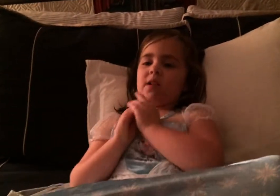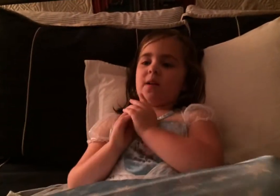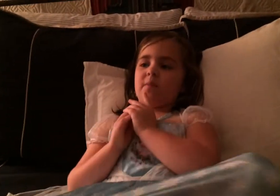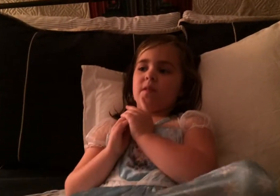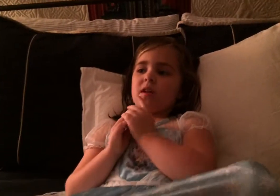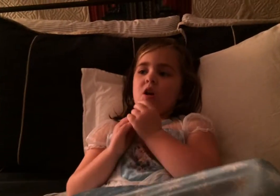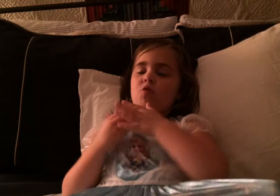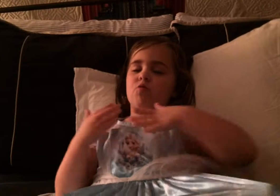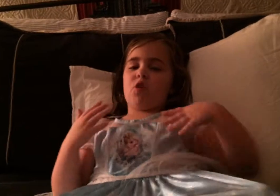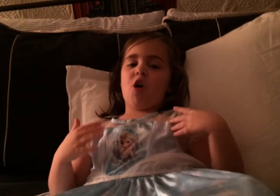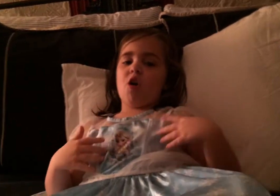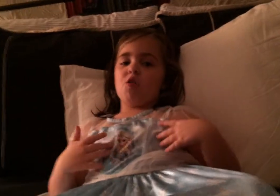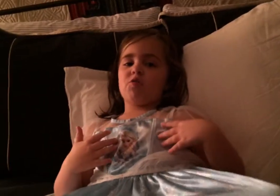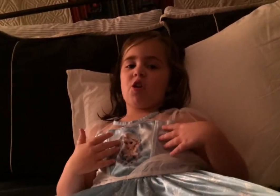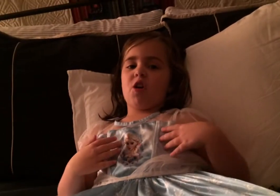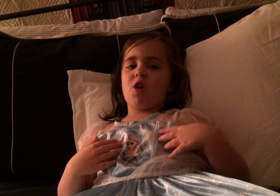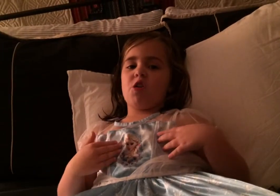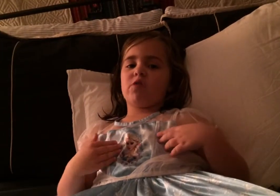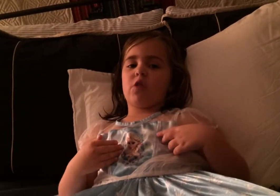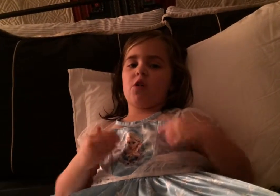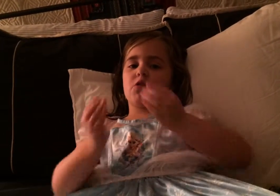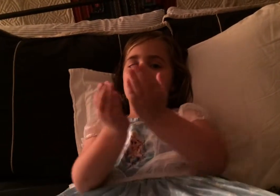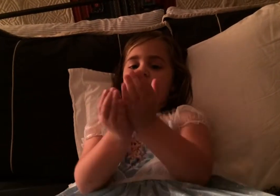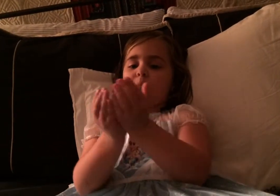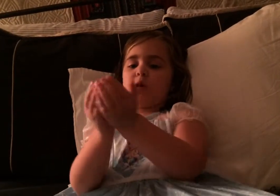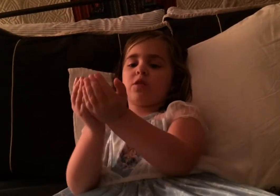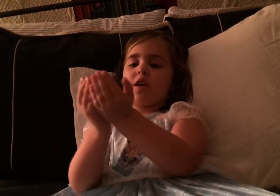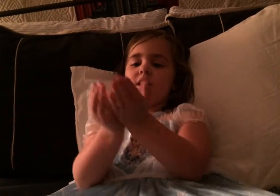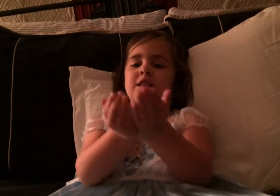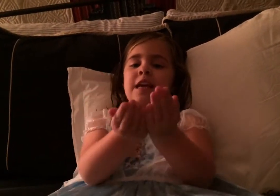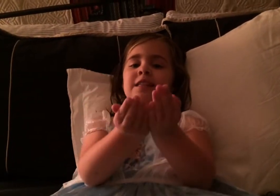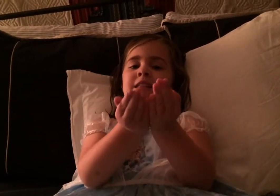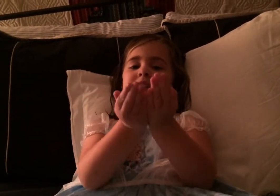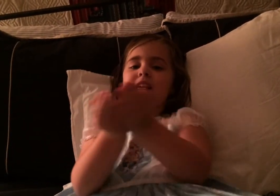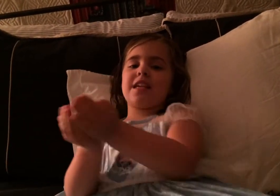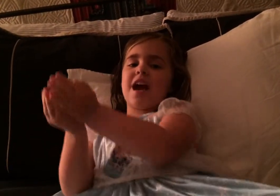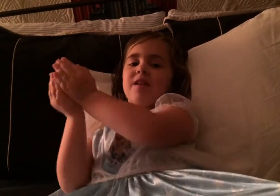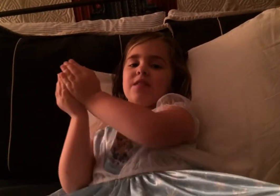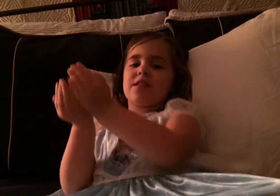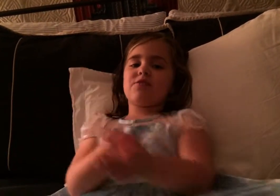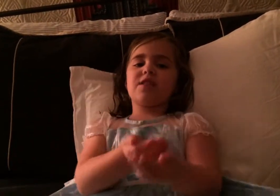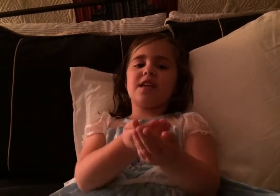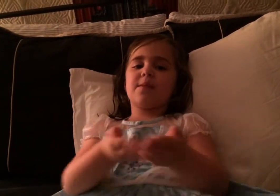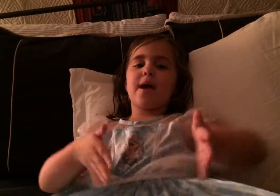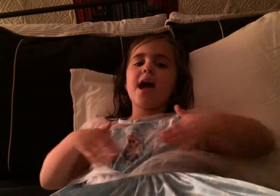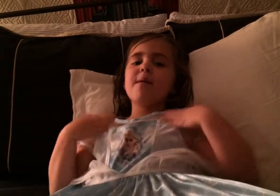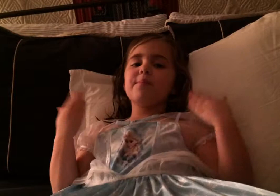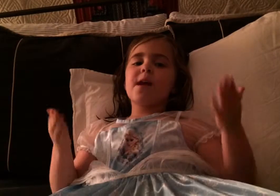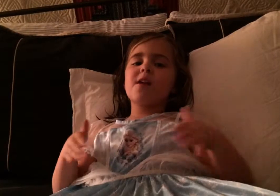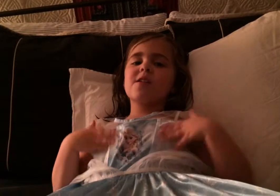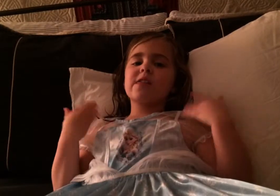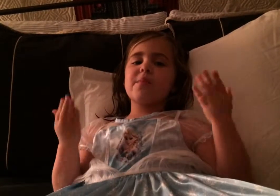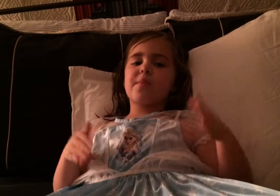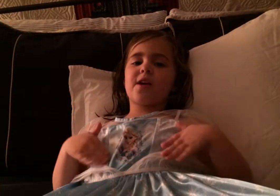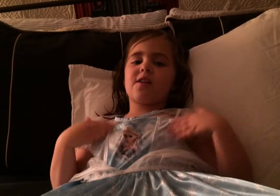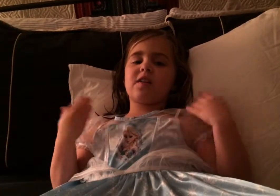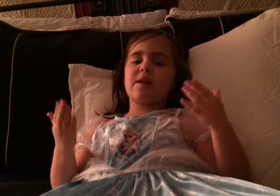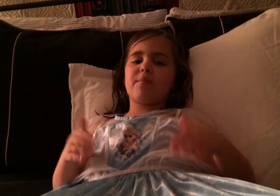Alright. Ho, ro, ro, row your boat. Gently down the stream. Merrily, merrily,